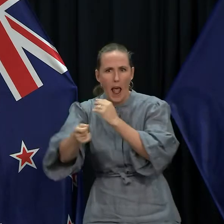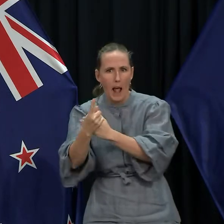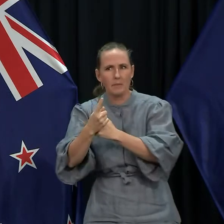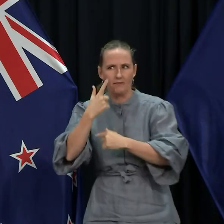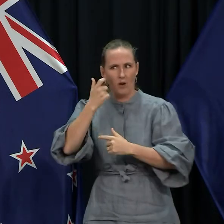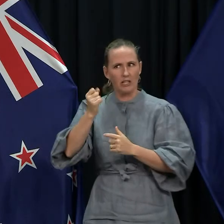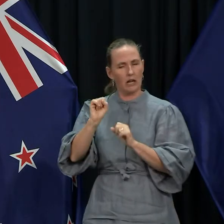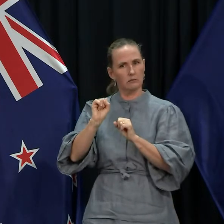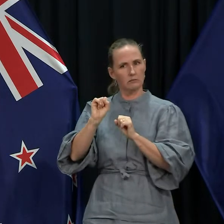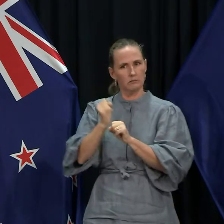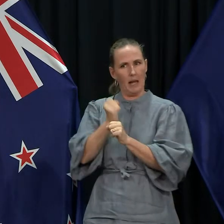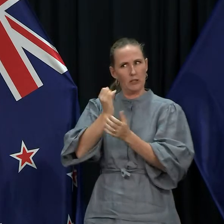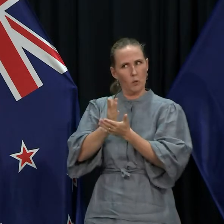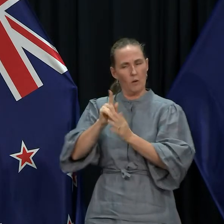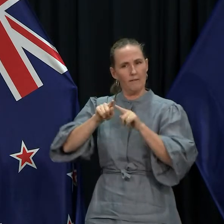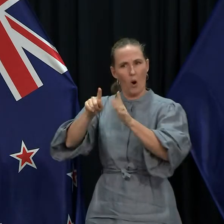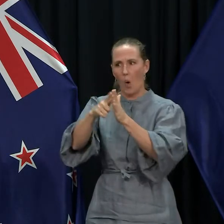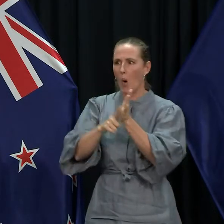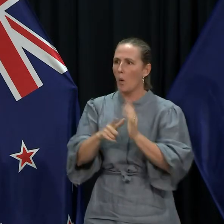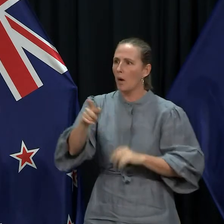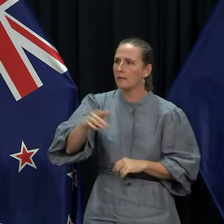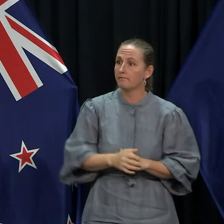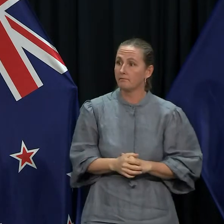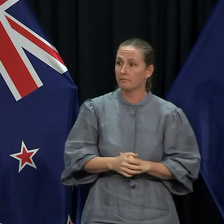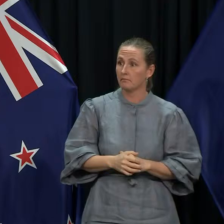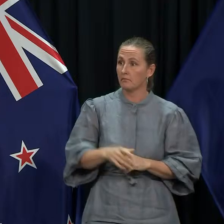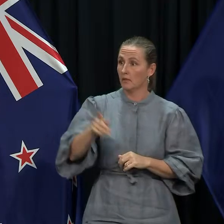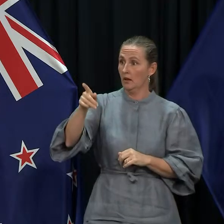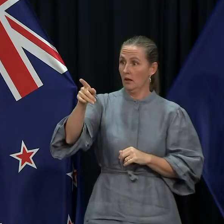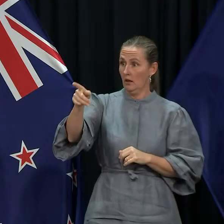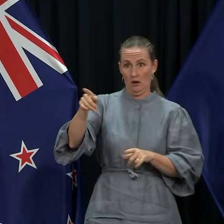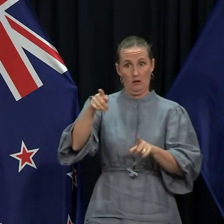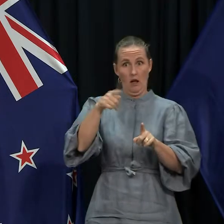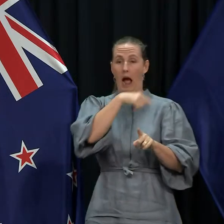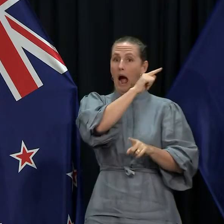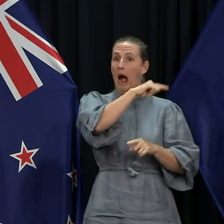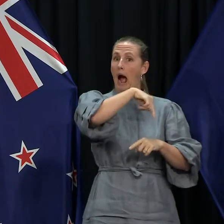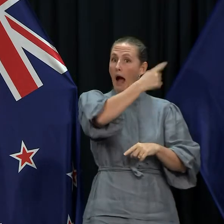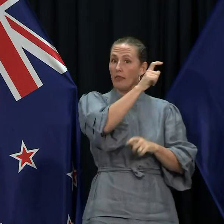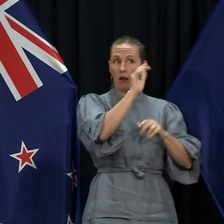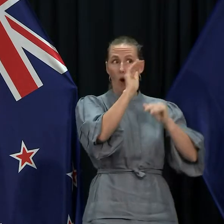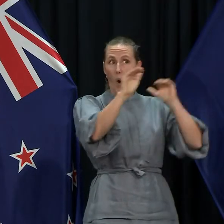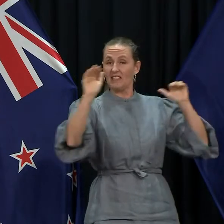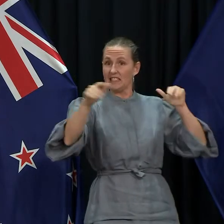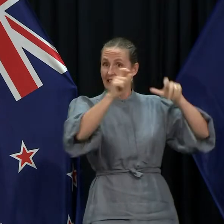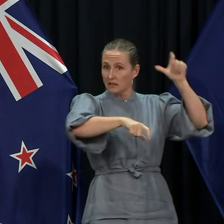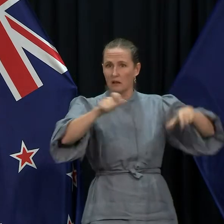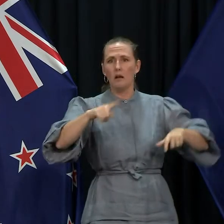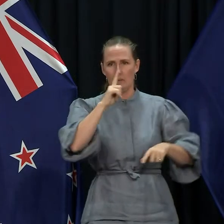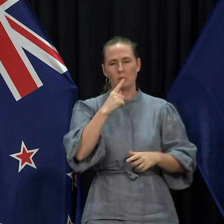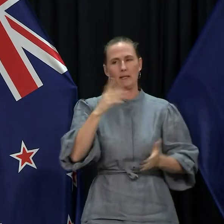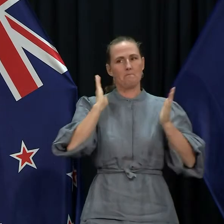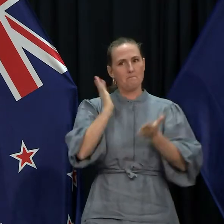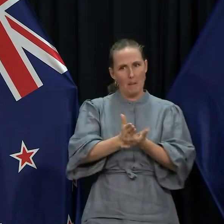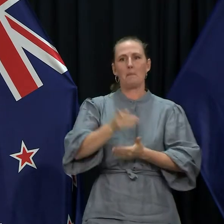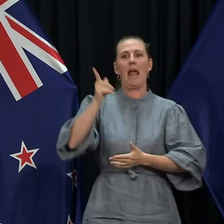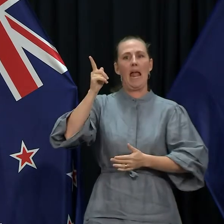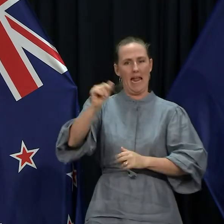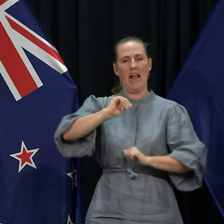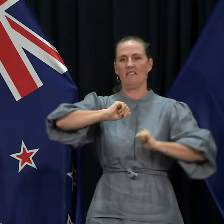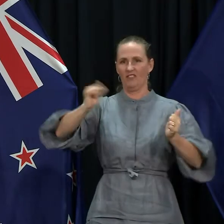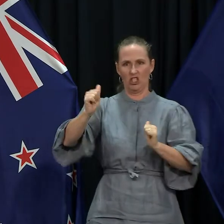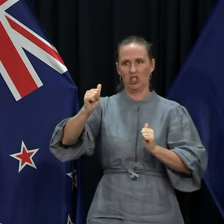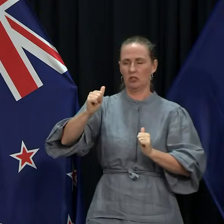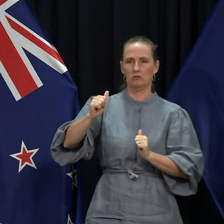international community and just say Vladimir Putin is a war criminal. Are you not willing to add yours to your voice to that chorus? I'm not willing for you to assume that